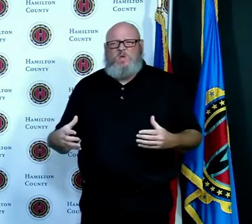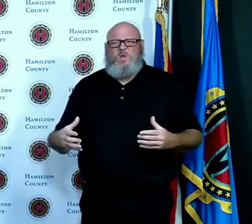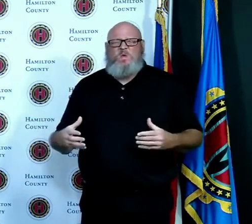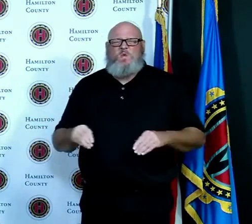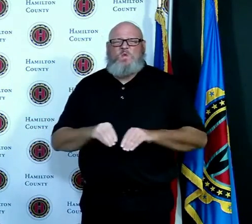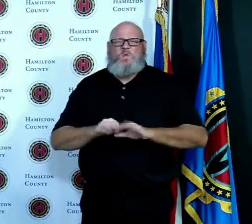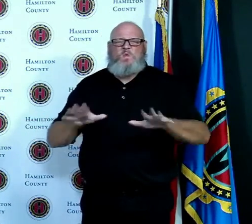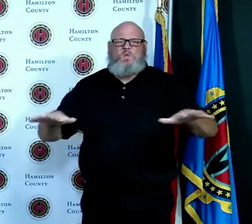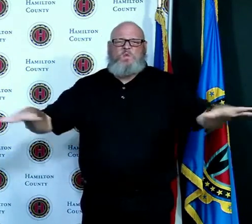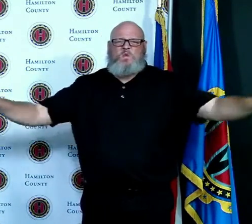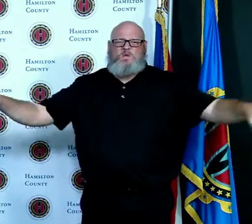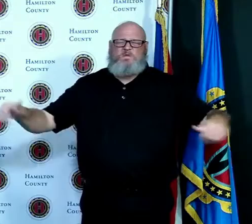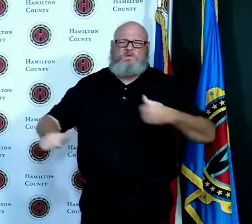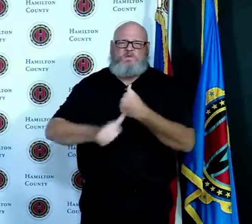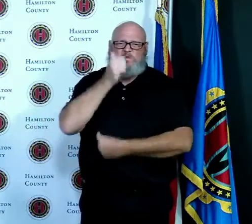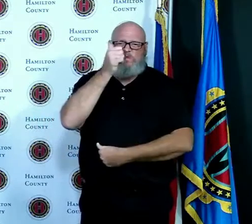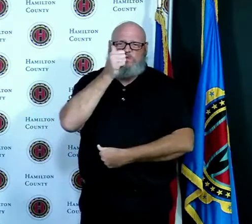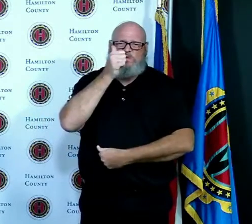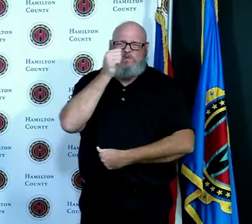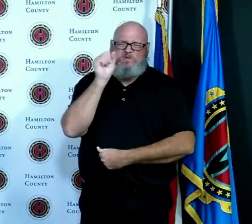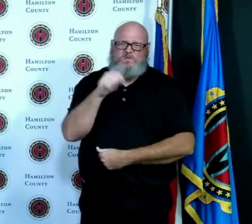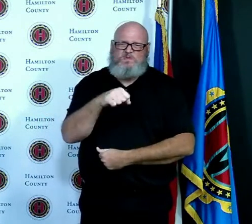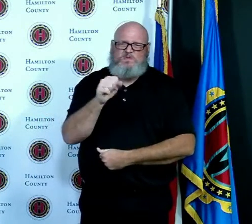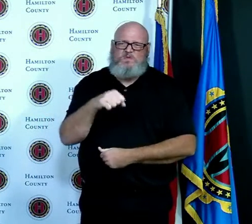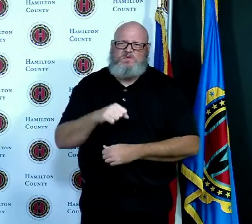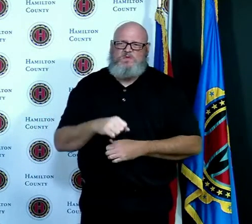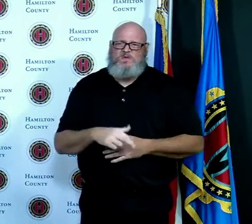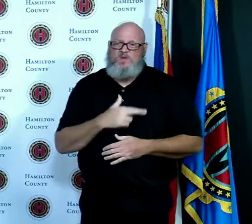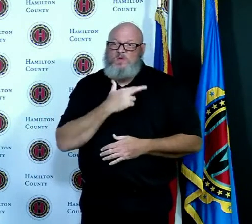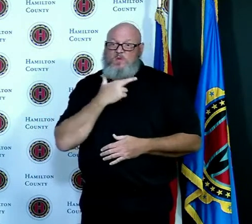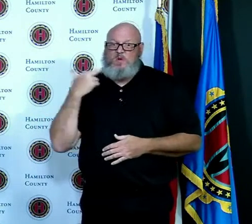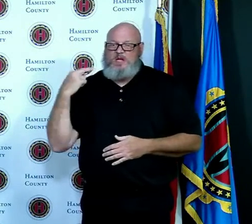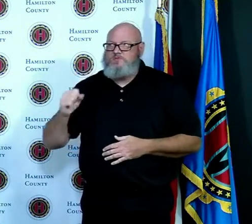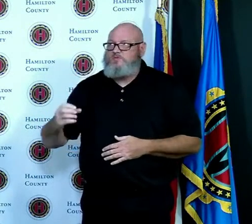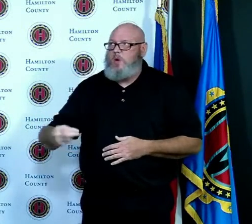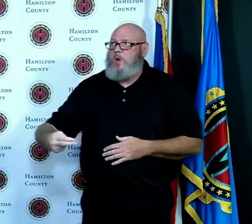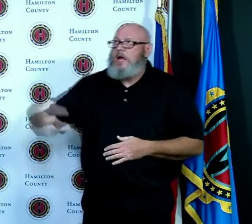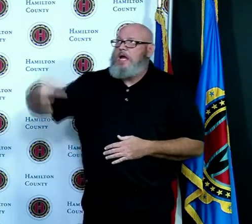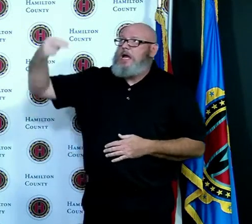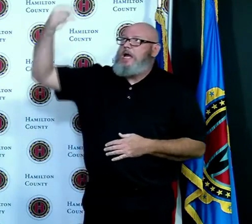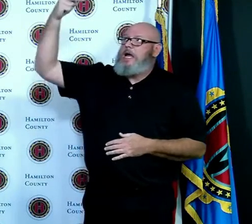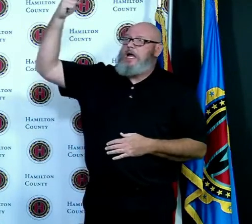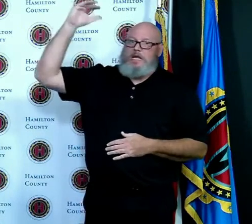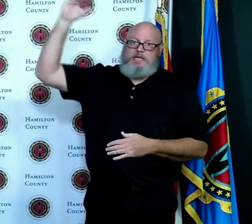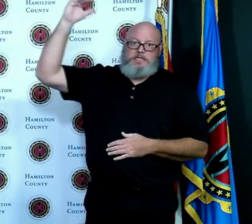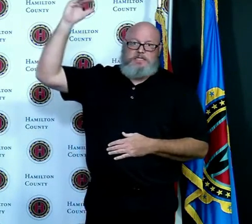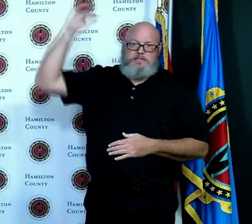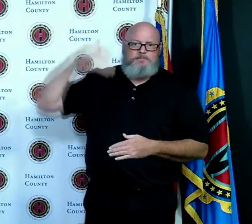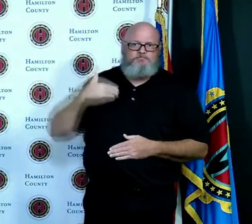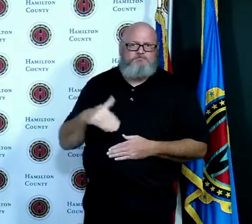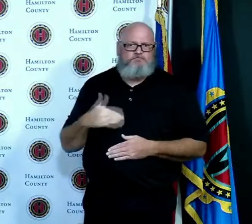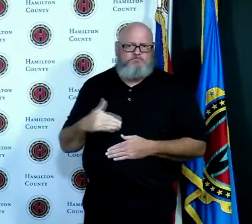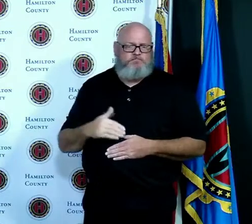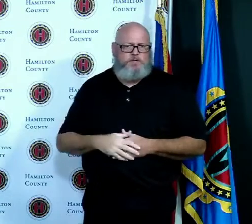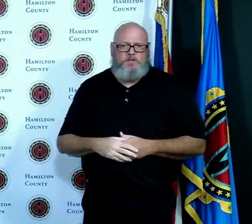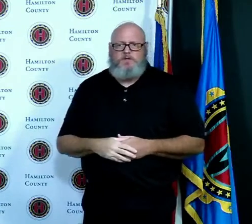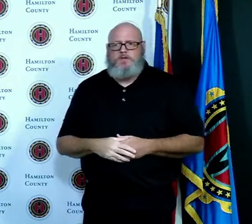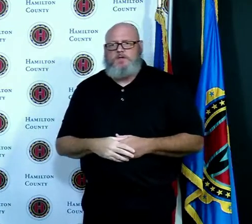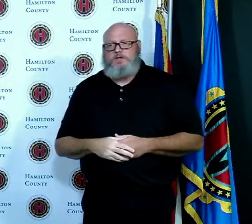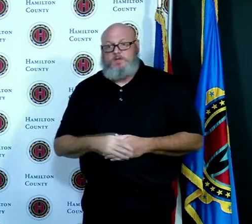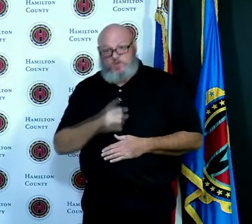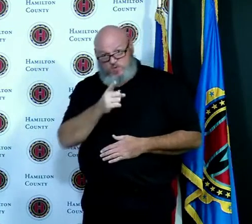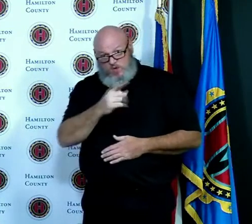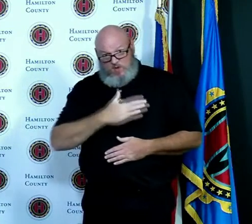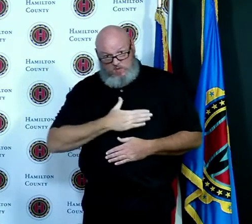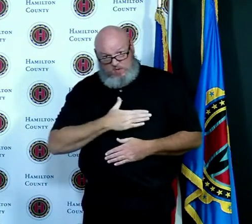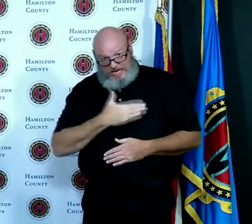together, you are significantly increasing risk. So right now is the time to really think about what you're willing to do. If you're insisting this year